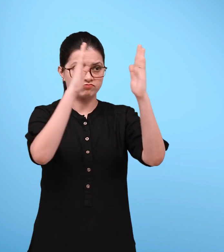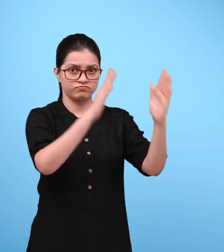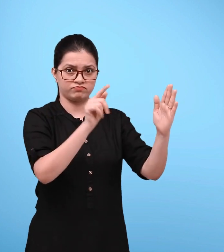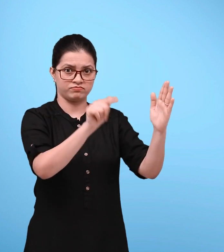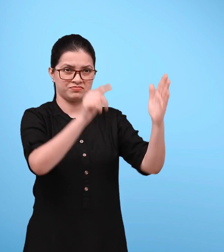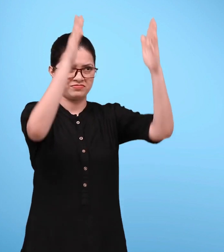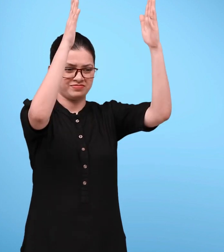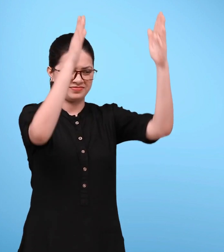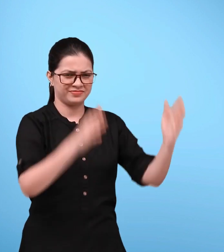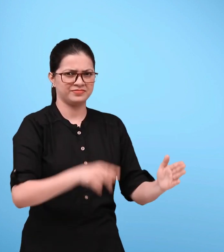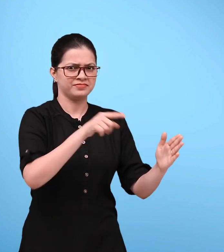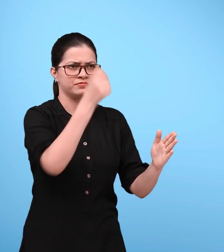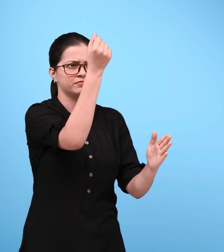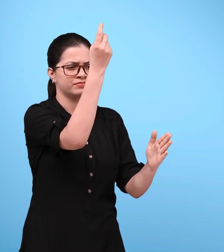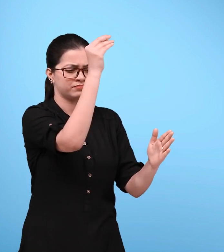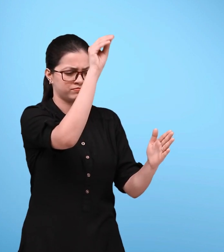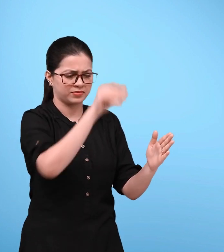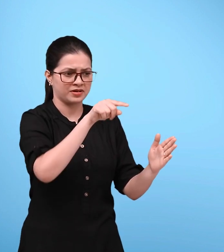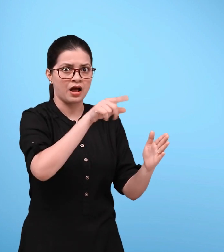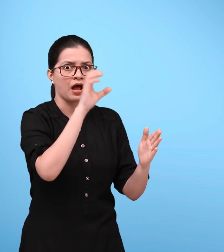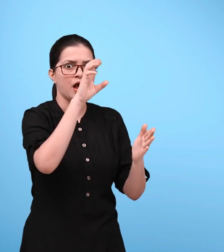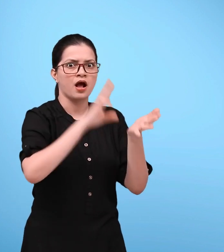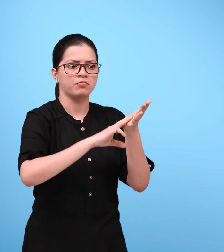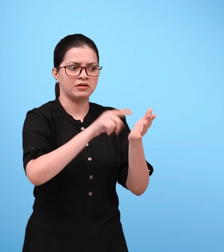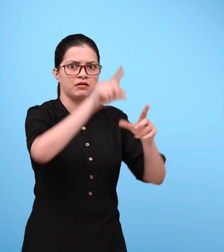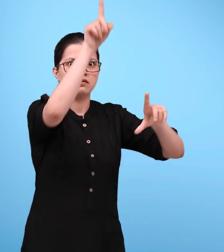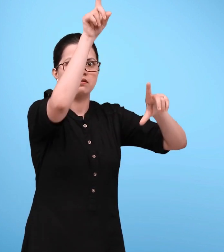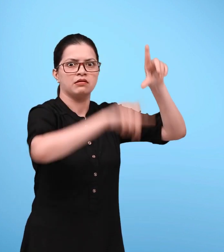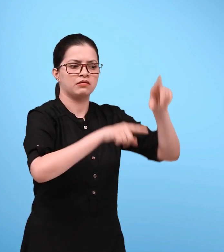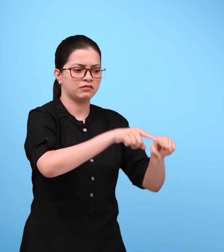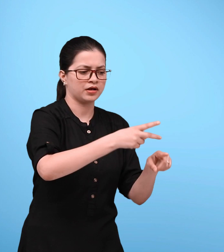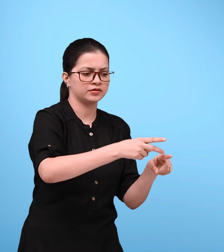Look at the results in column 3 where the measurements are done using a standard scale.